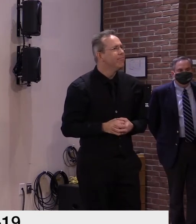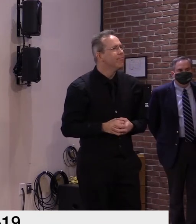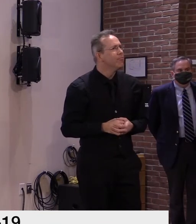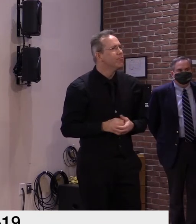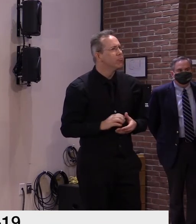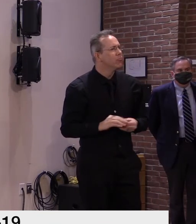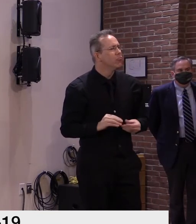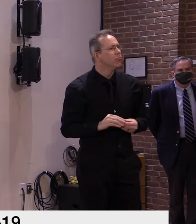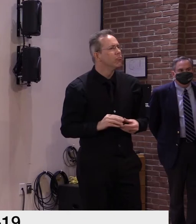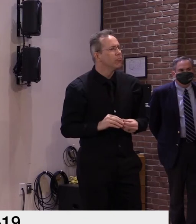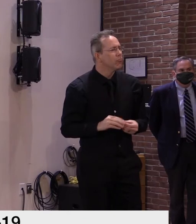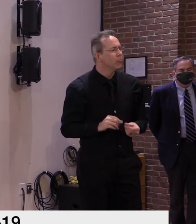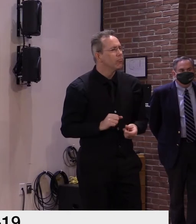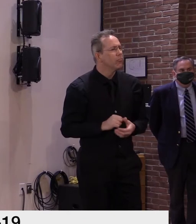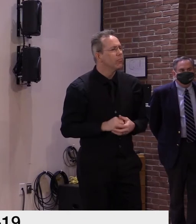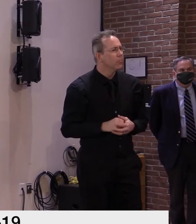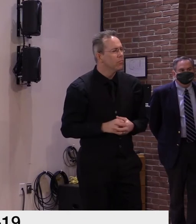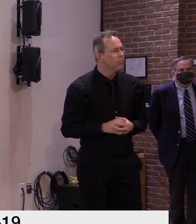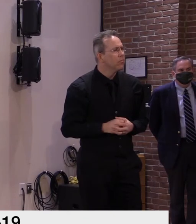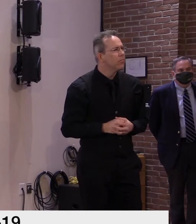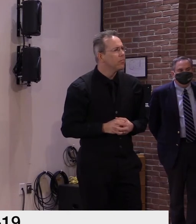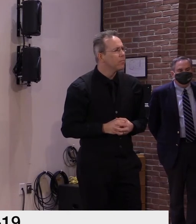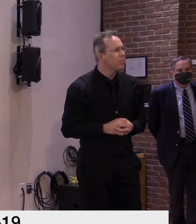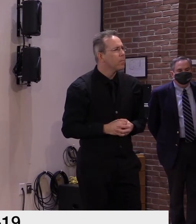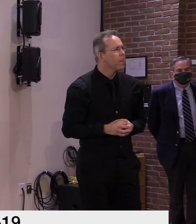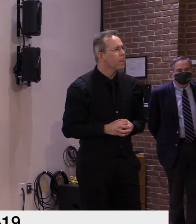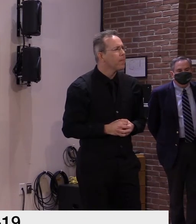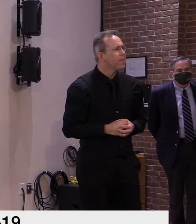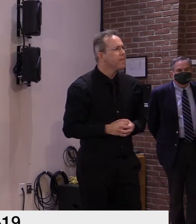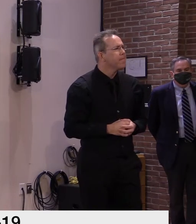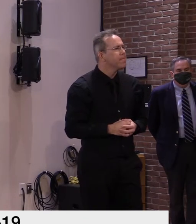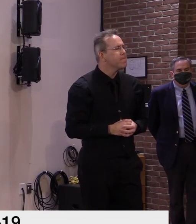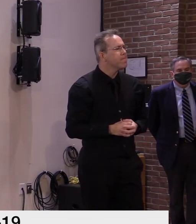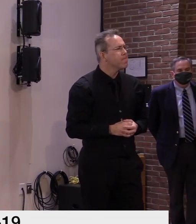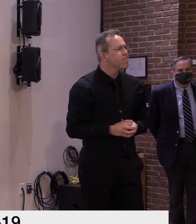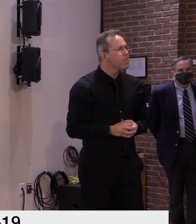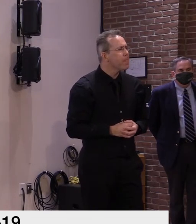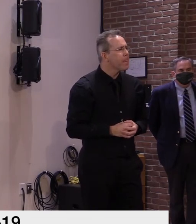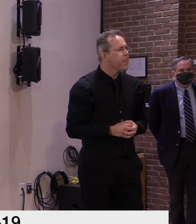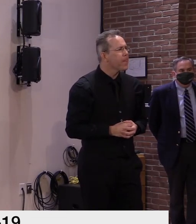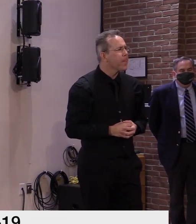questions I've forwarded to, I guess, Dr. Levine before.